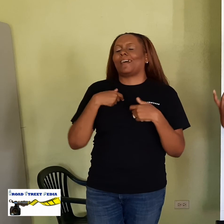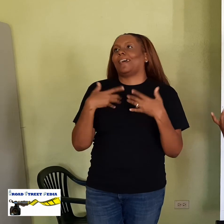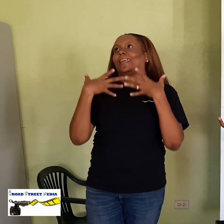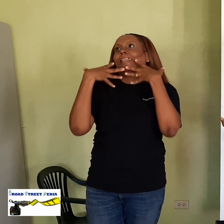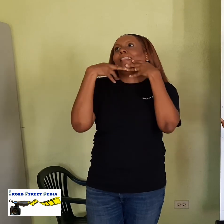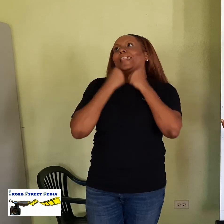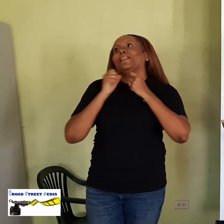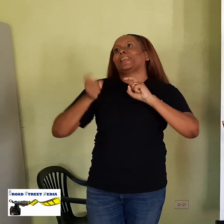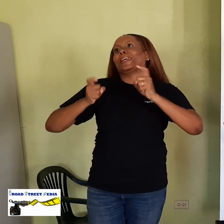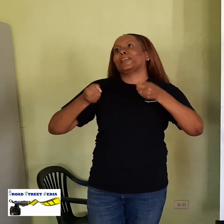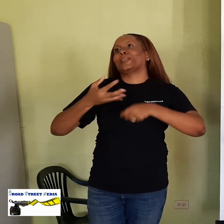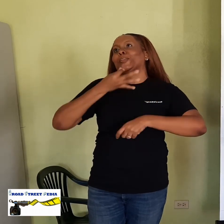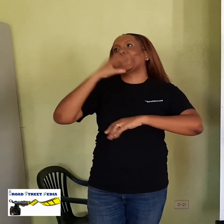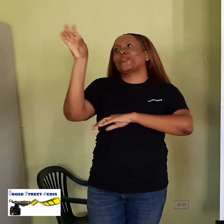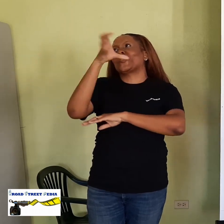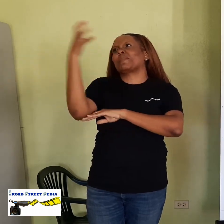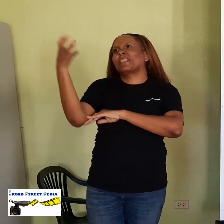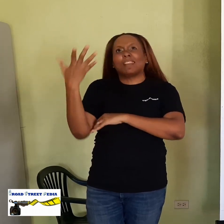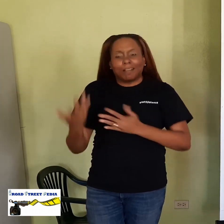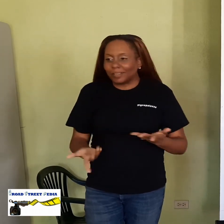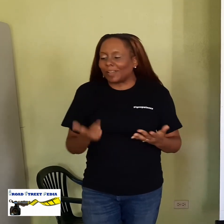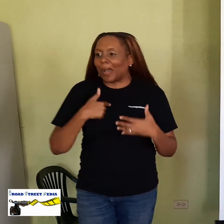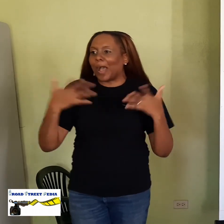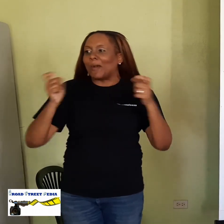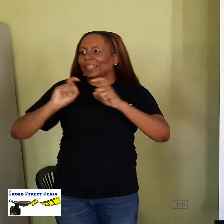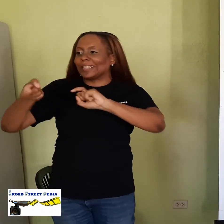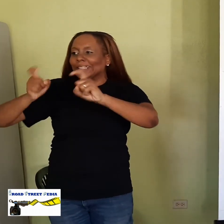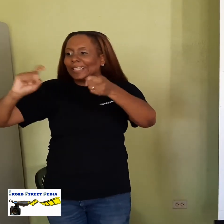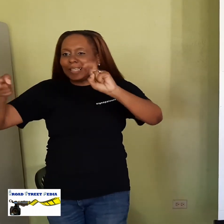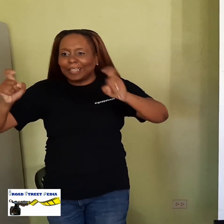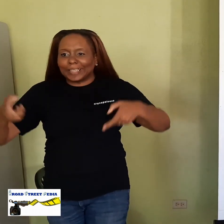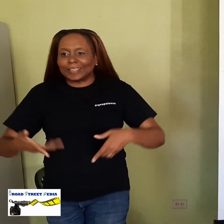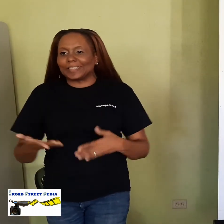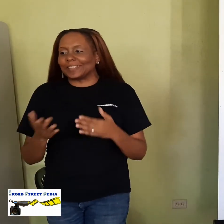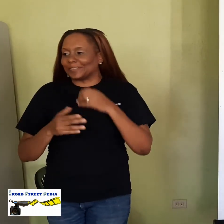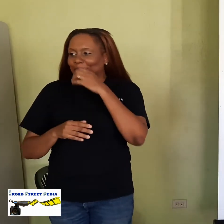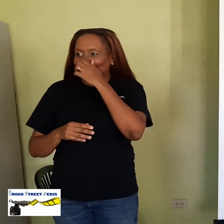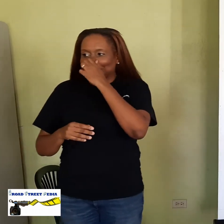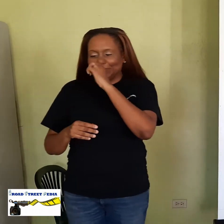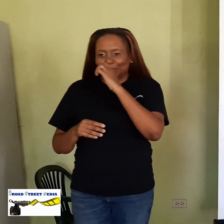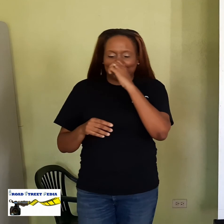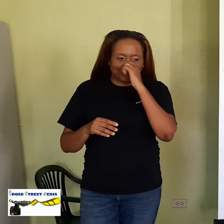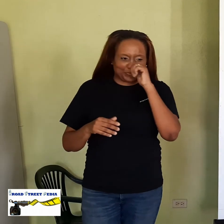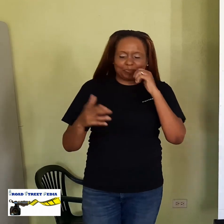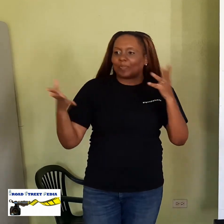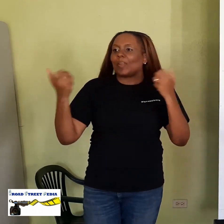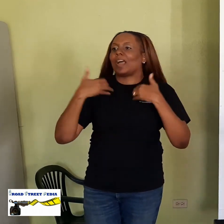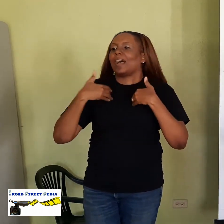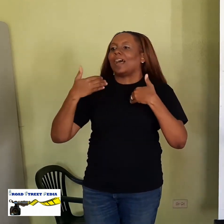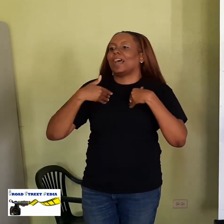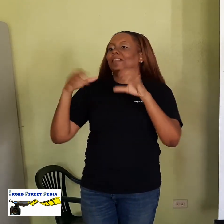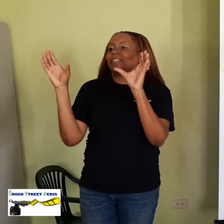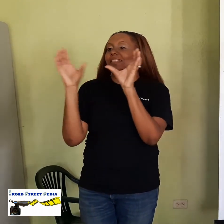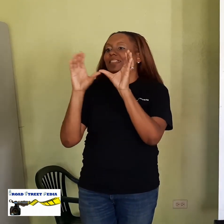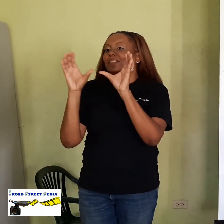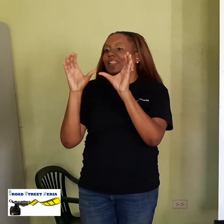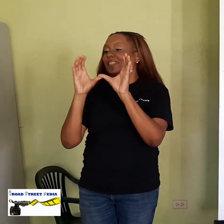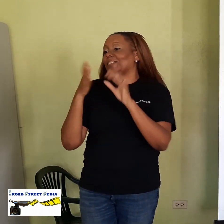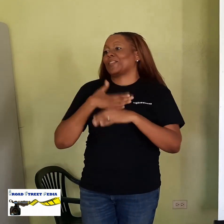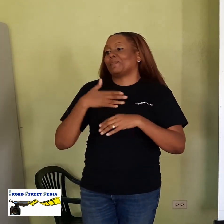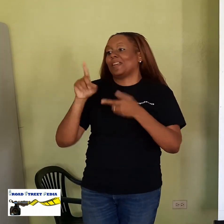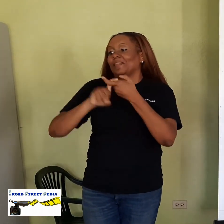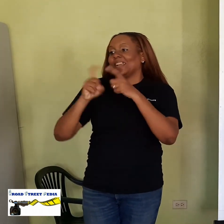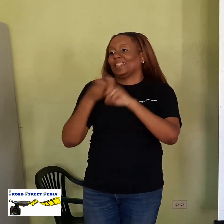and Christmas is around the corner. And I just want to give these certificates of participation to my